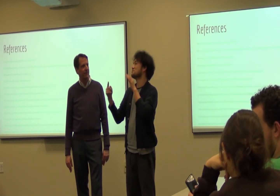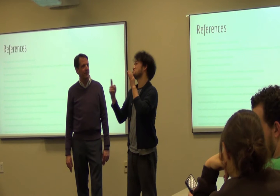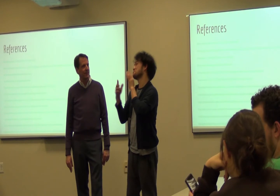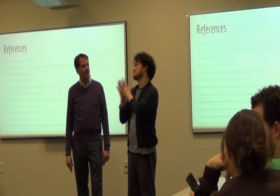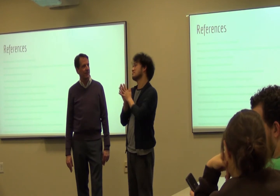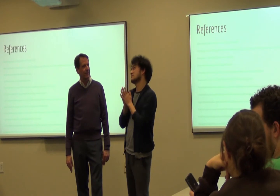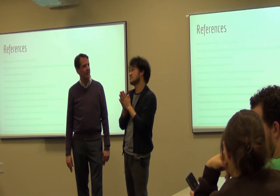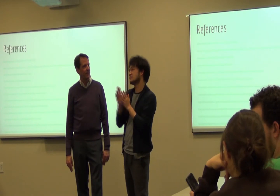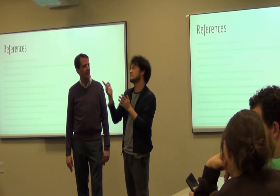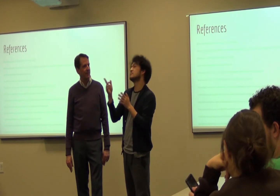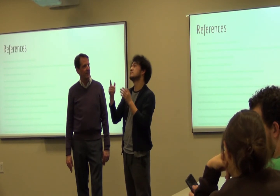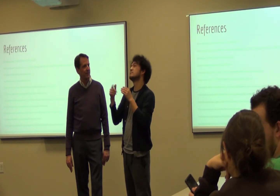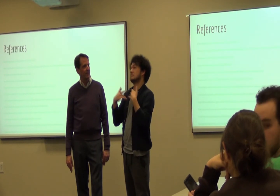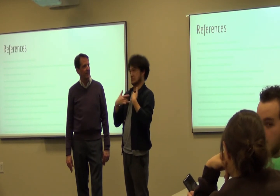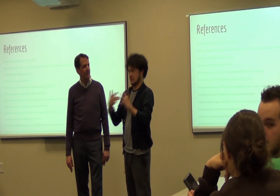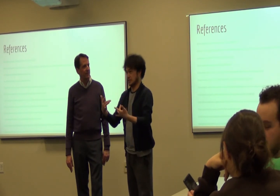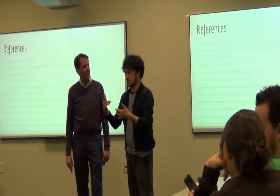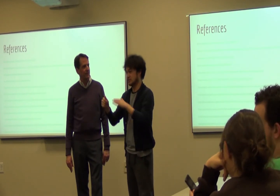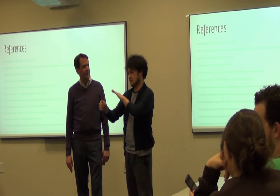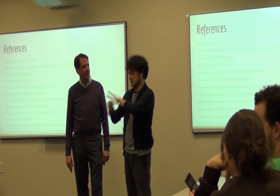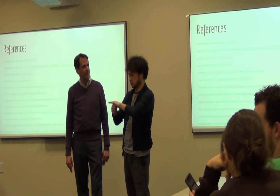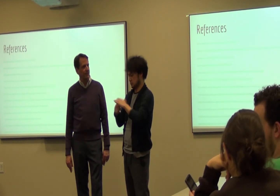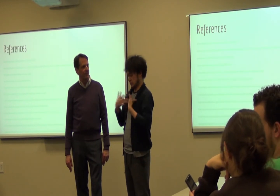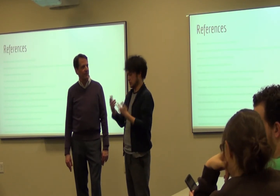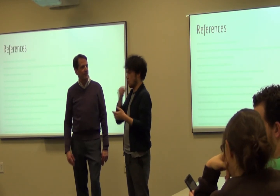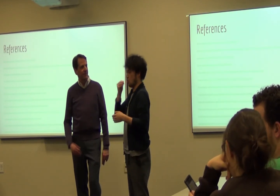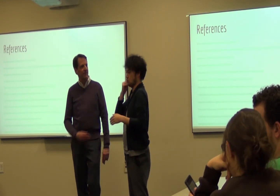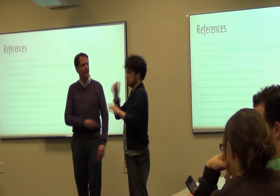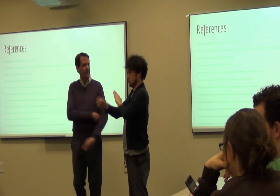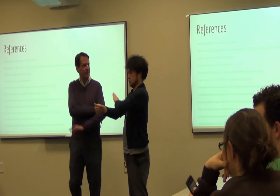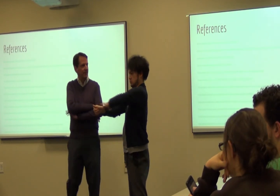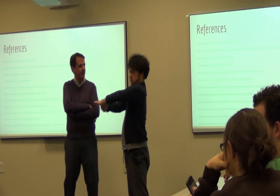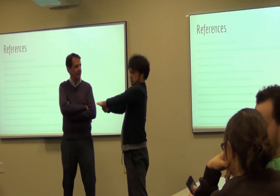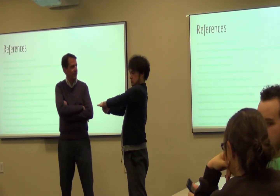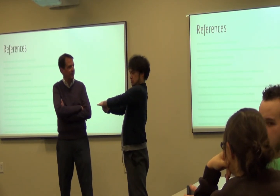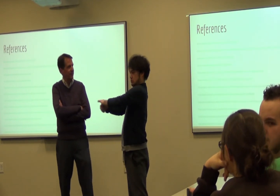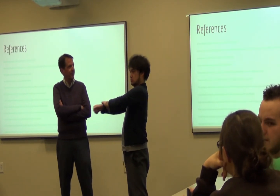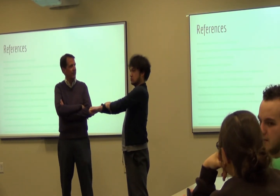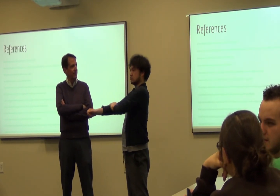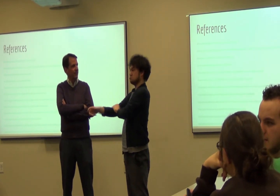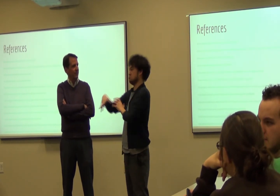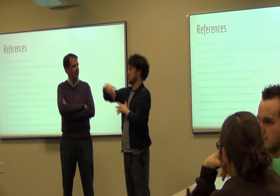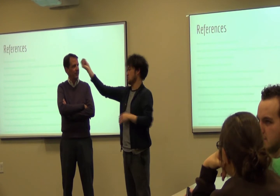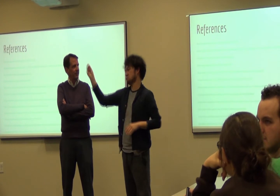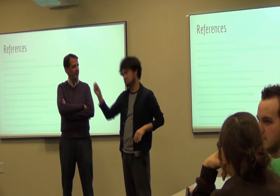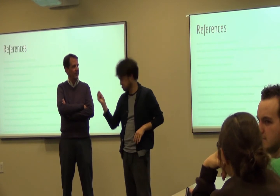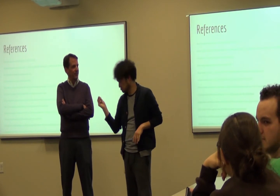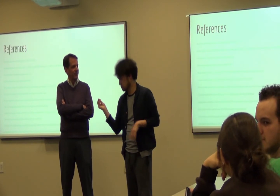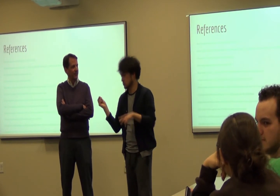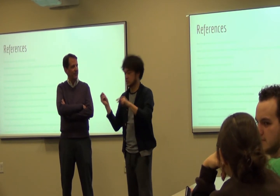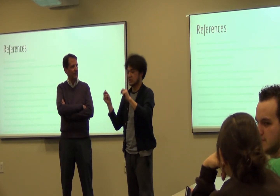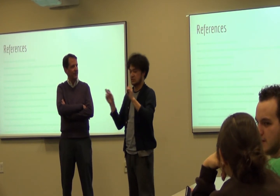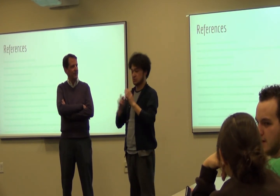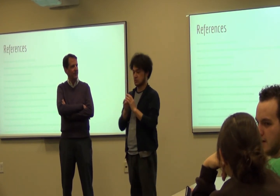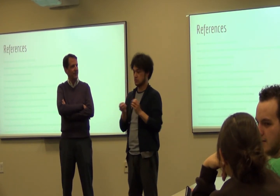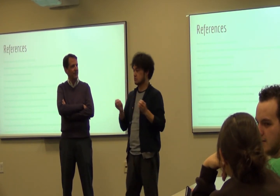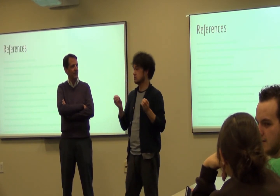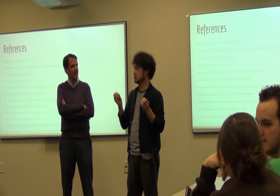It's kind of complicated to explain, but usually it means somebody, you know, who's staying in their home. They don't really